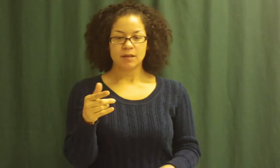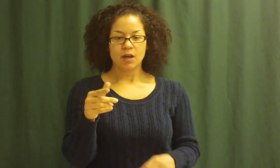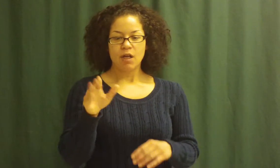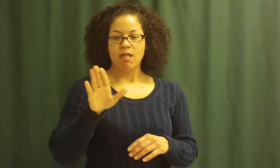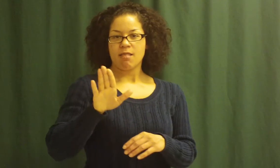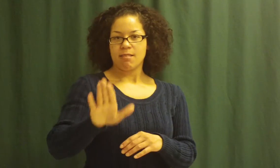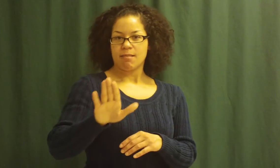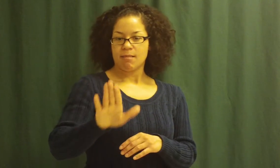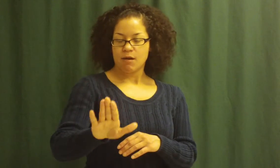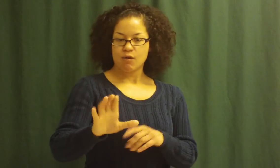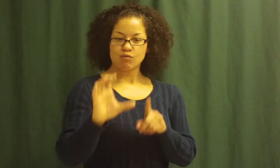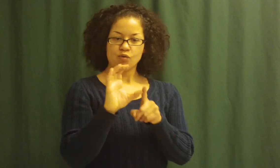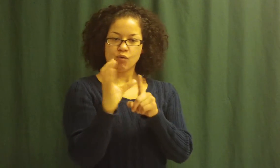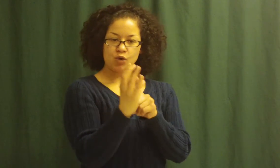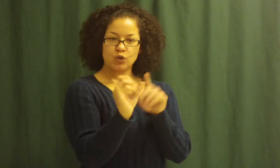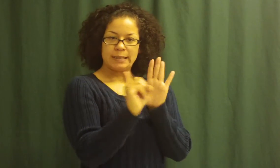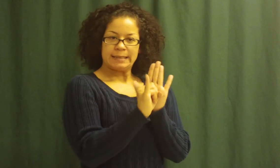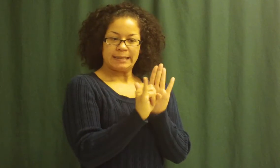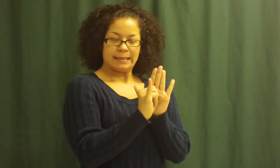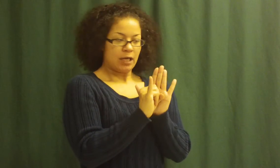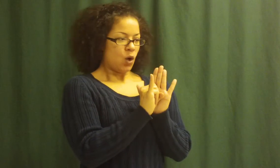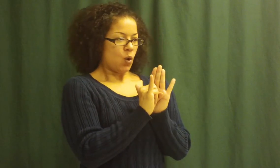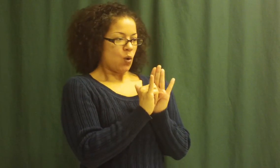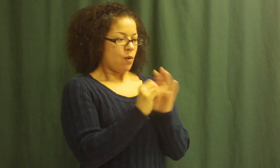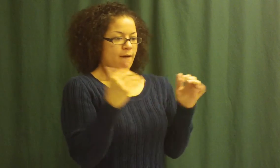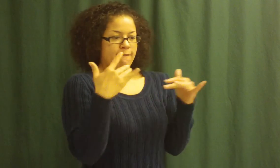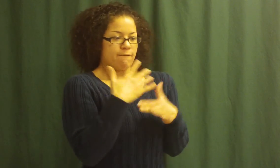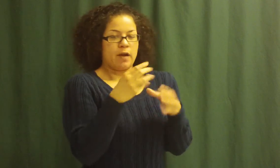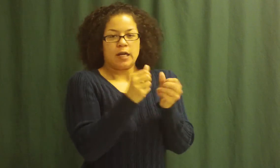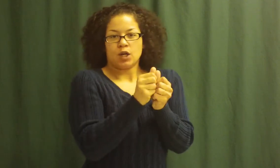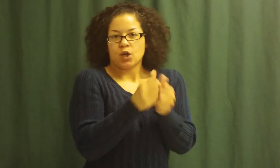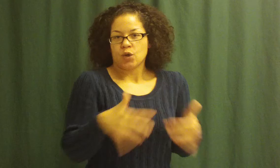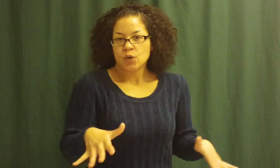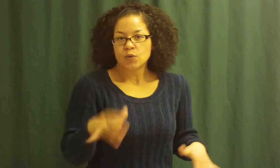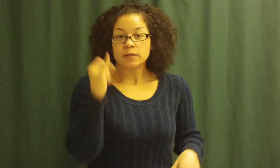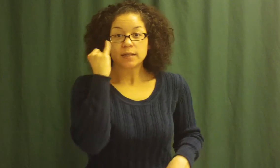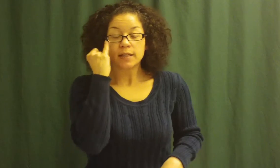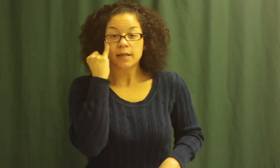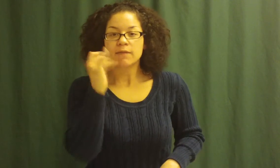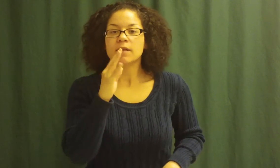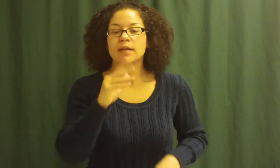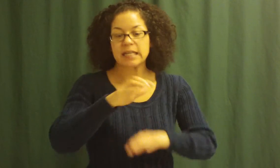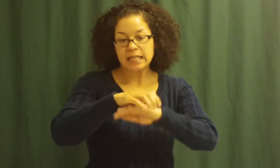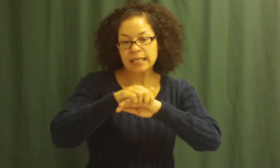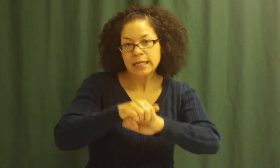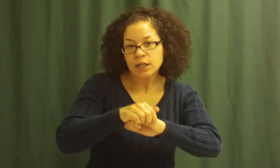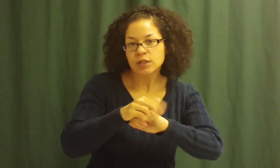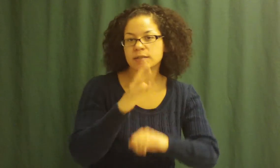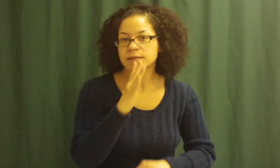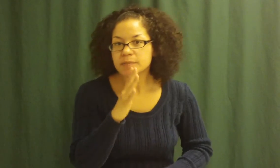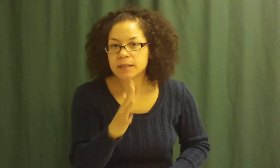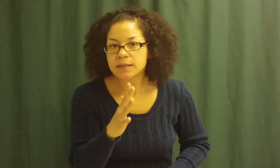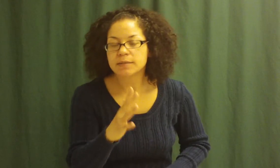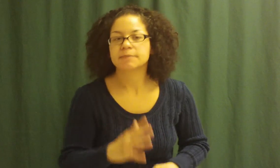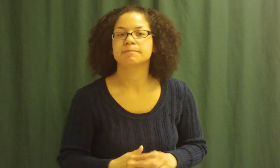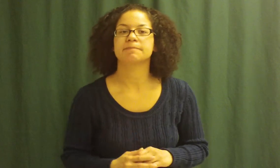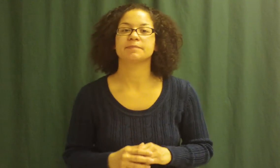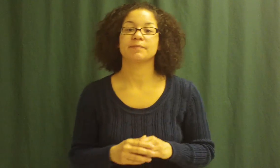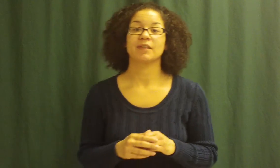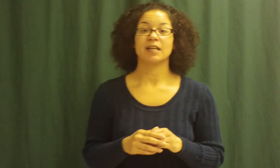United States, immigrants provide much resistance to making English the official national